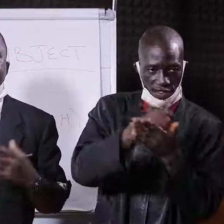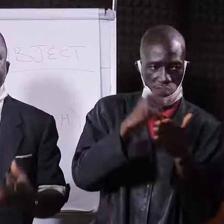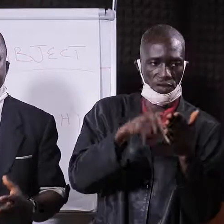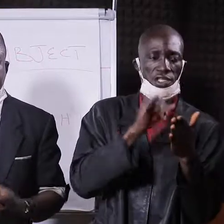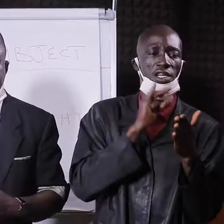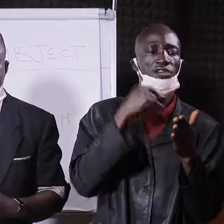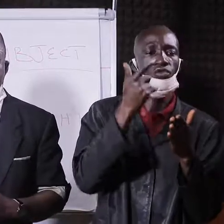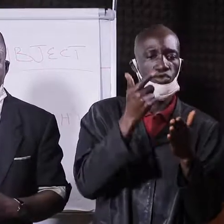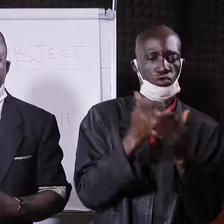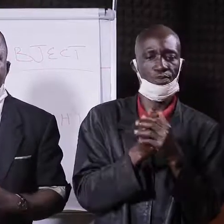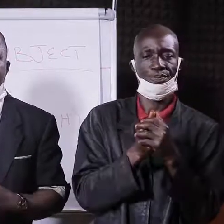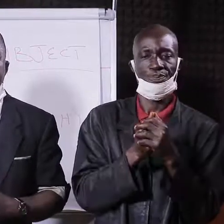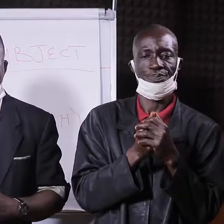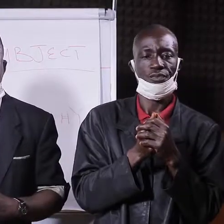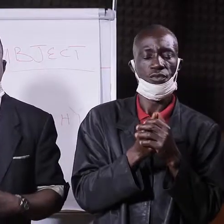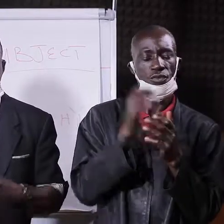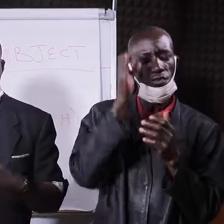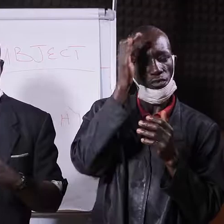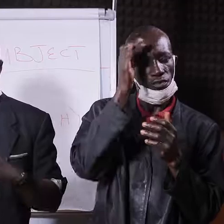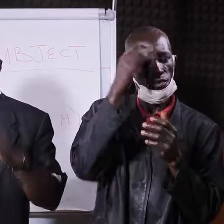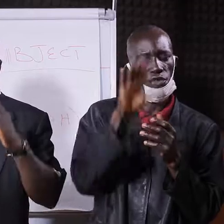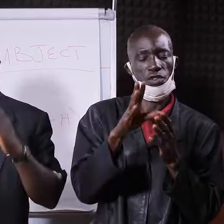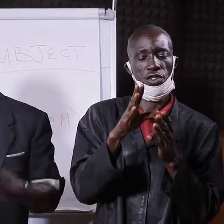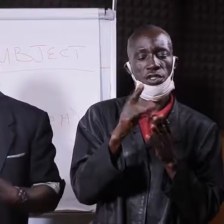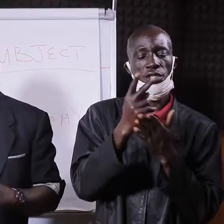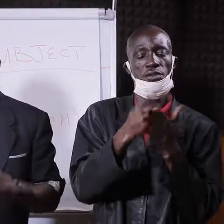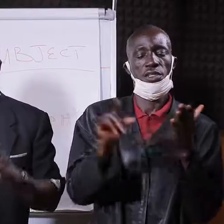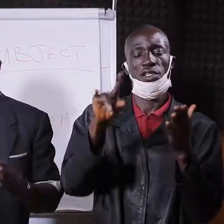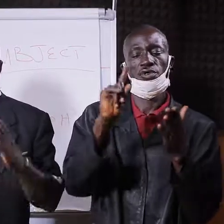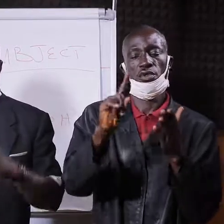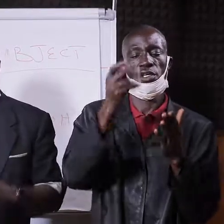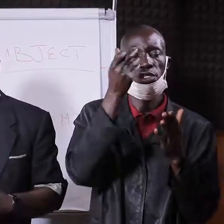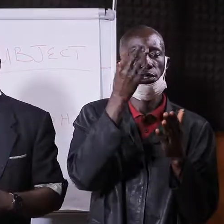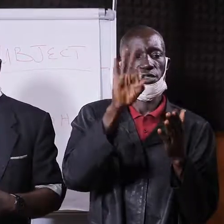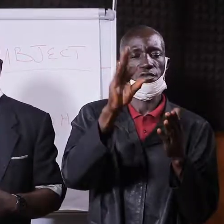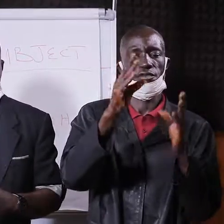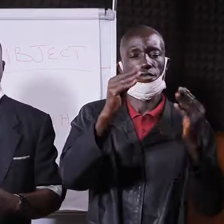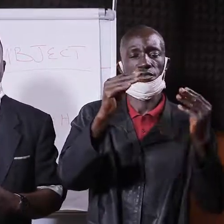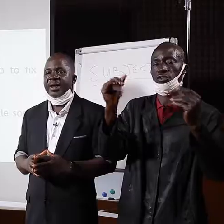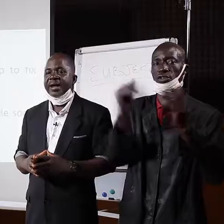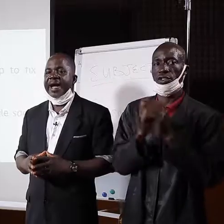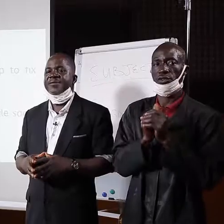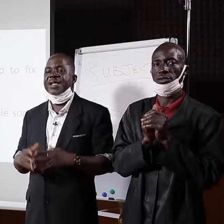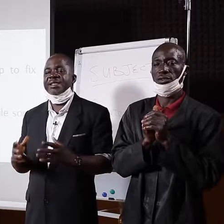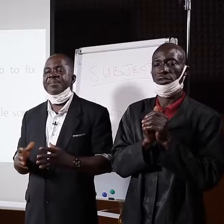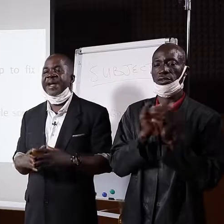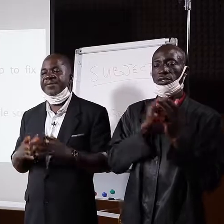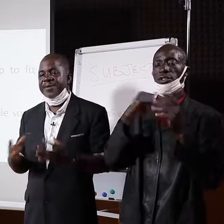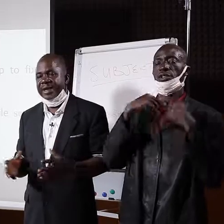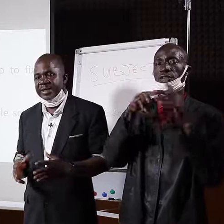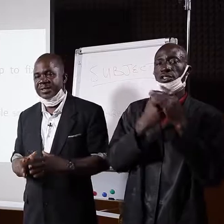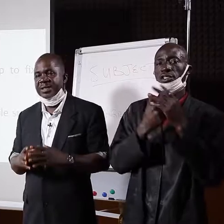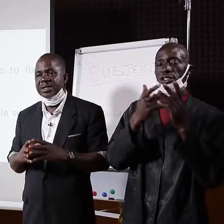I have said concerning the part 1, soil part 1. I've started